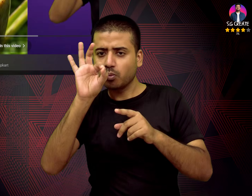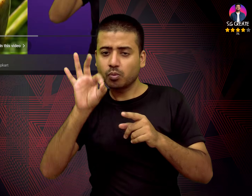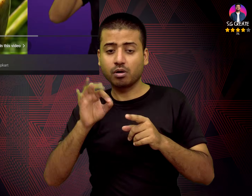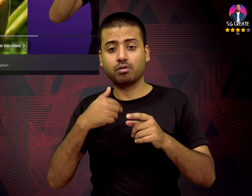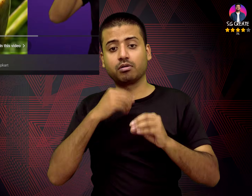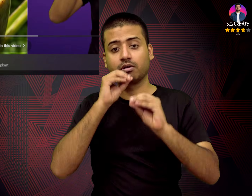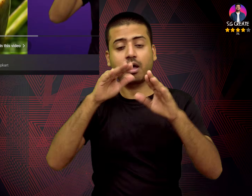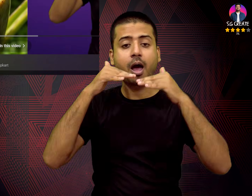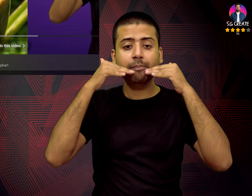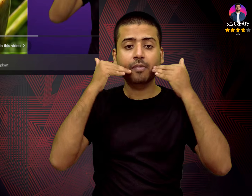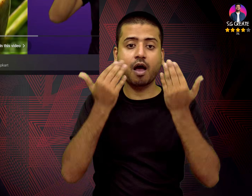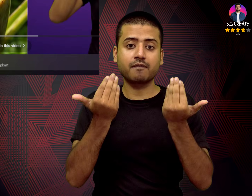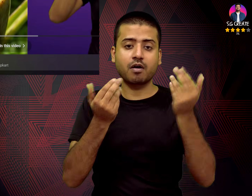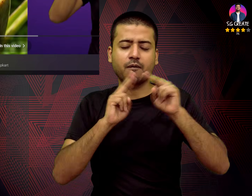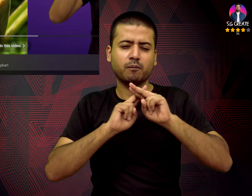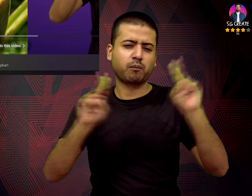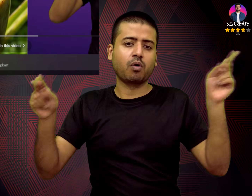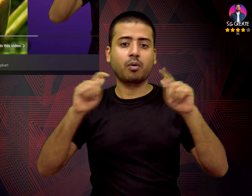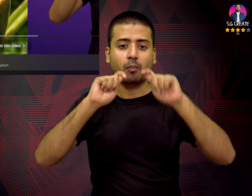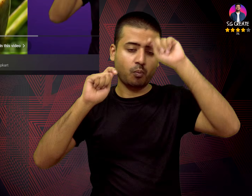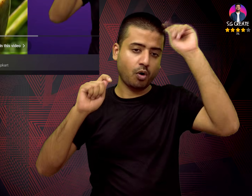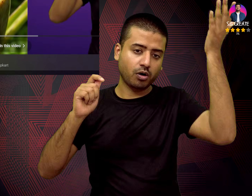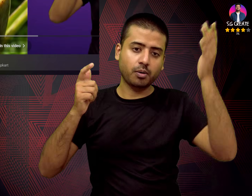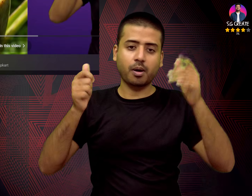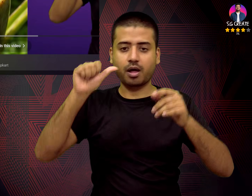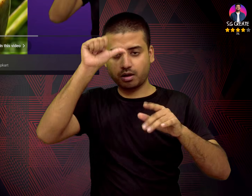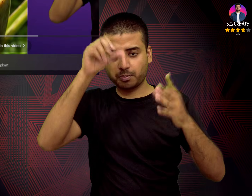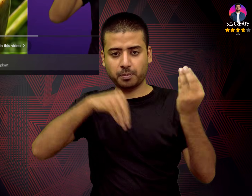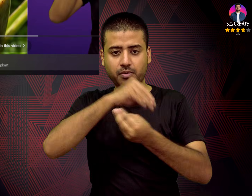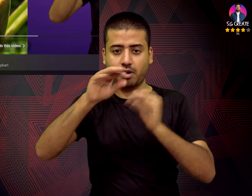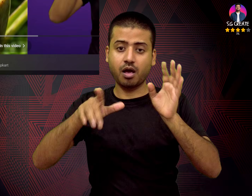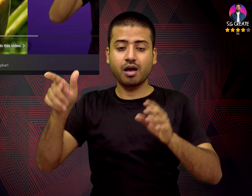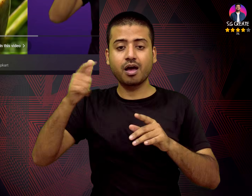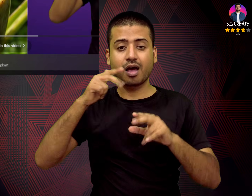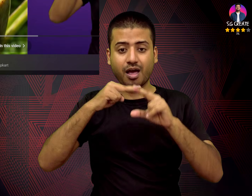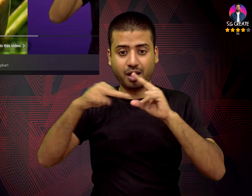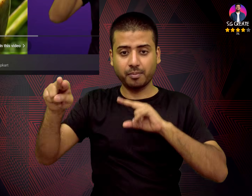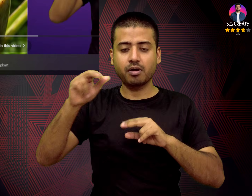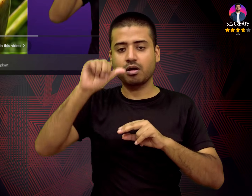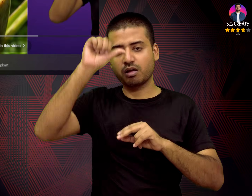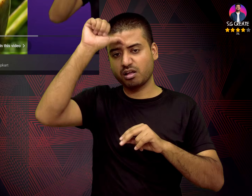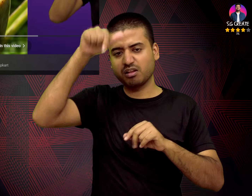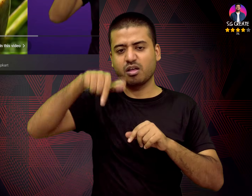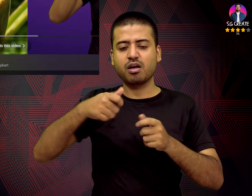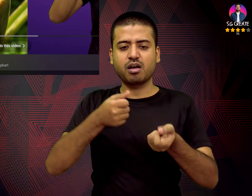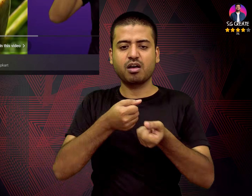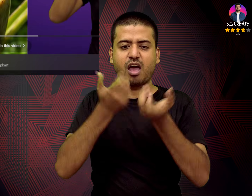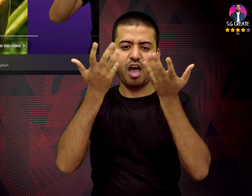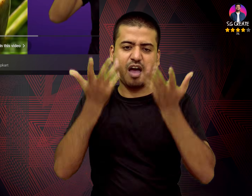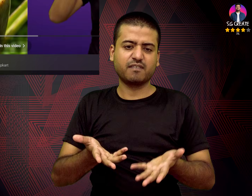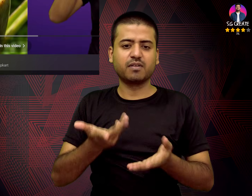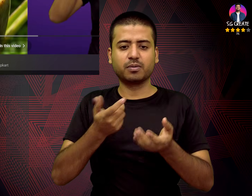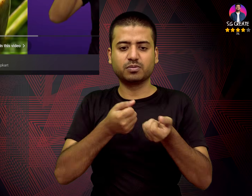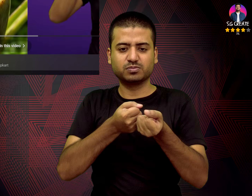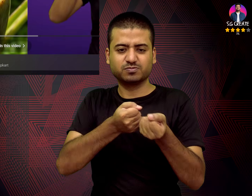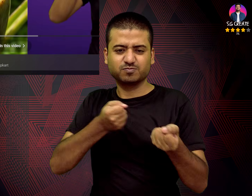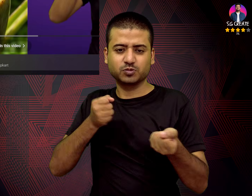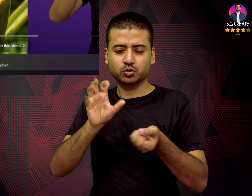is a breeze is the shift from manual, bulky hand pumps to modern, high-tech, portable electric vacuum pumps. Older